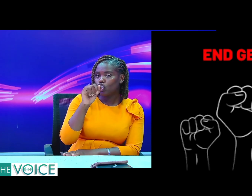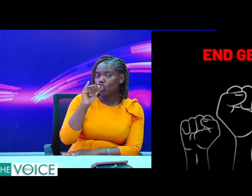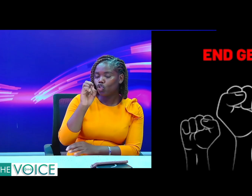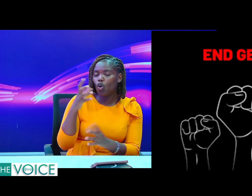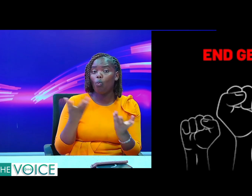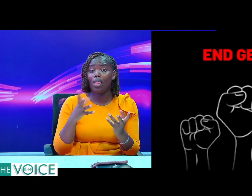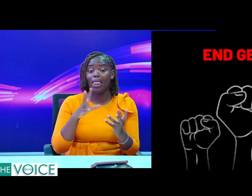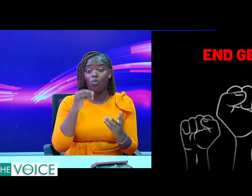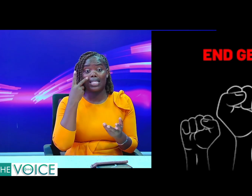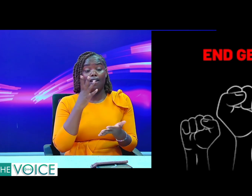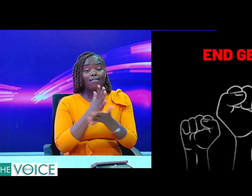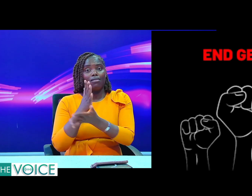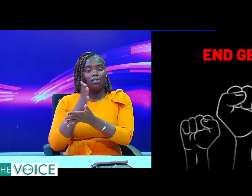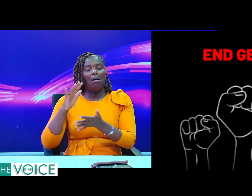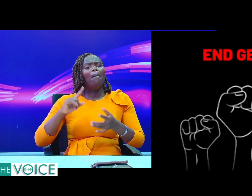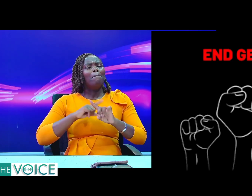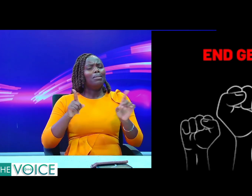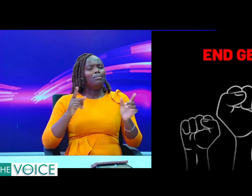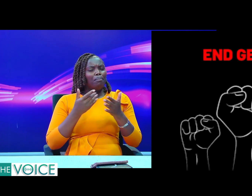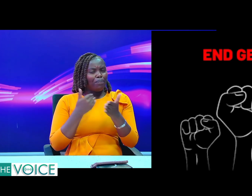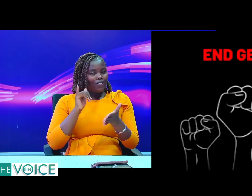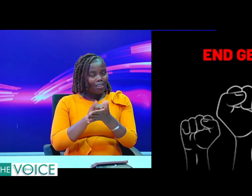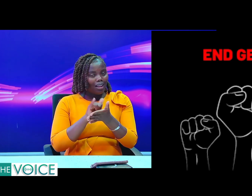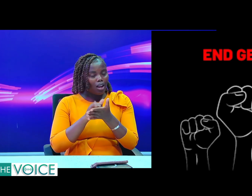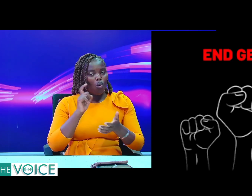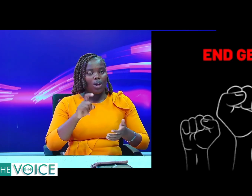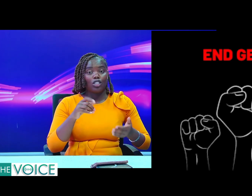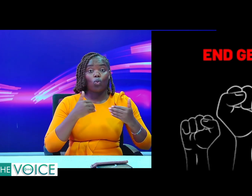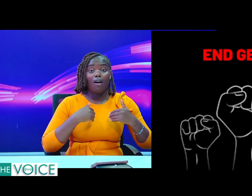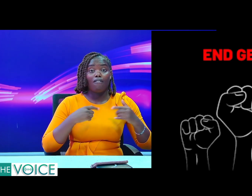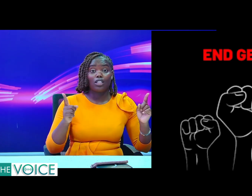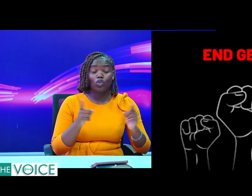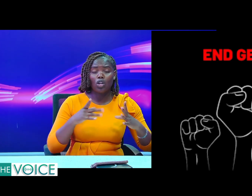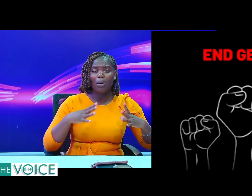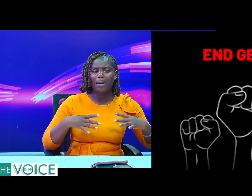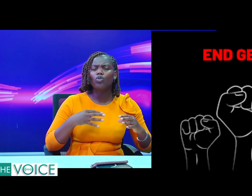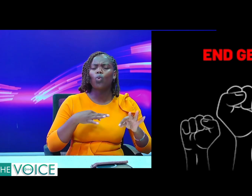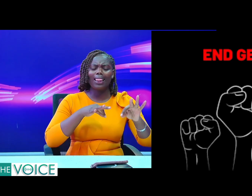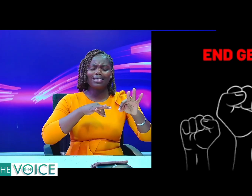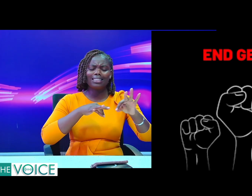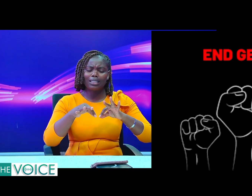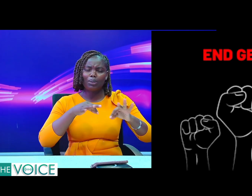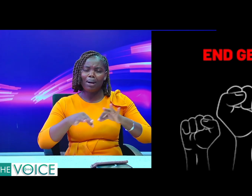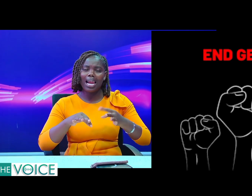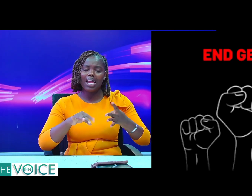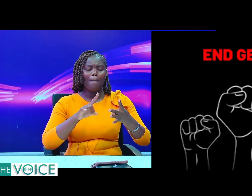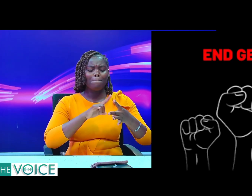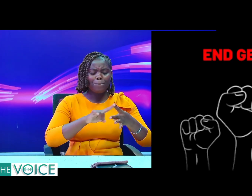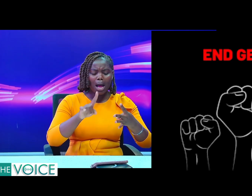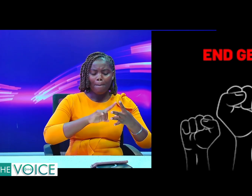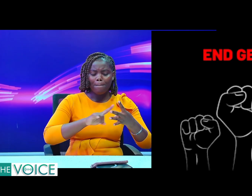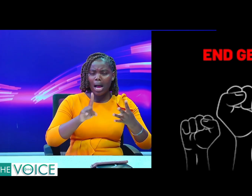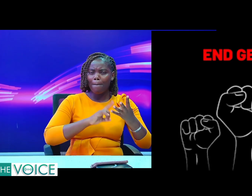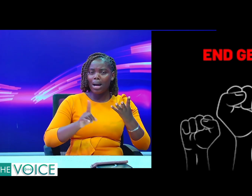Those are different forms of, violence that we've had. And we've been advocating for the rights of people. And after this commercial short